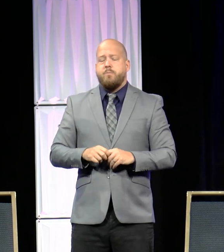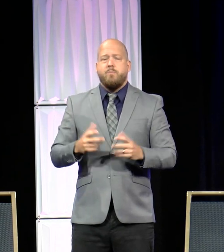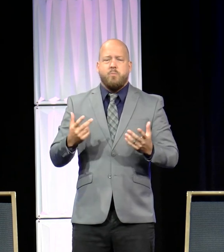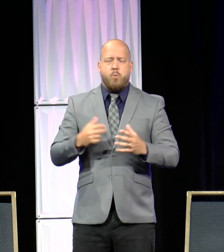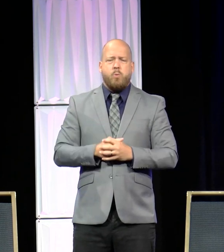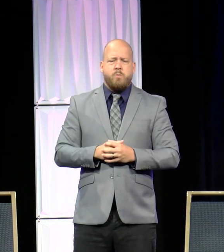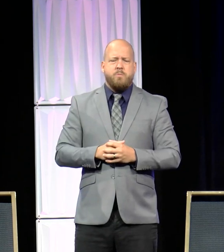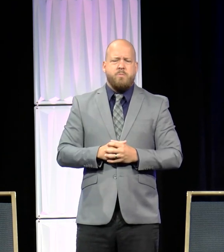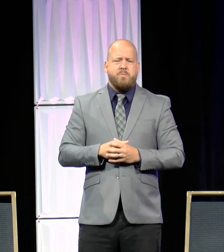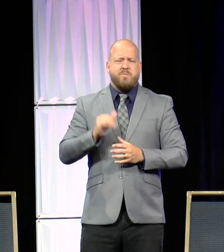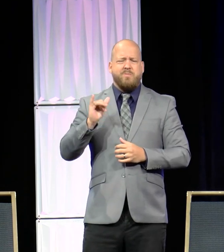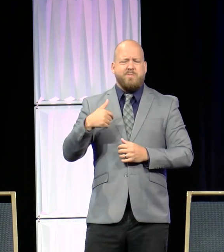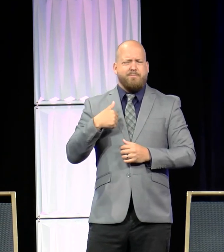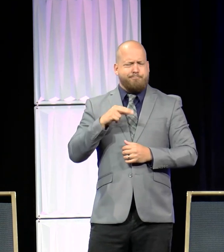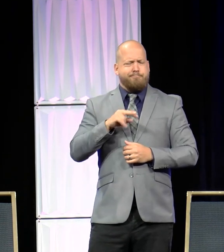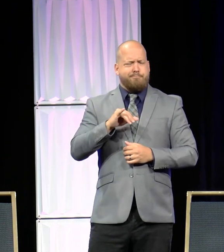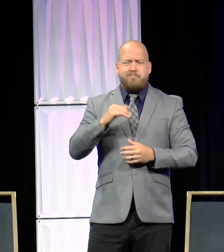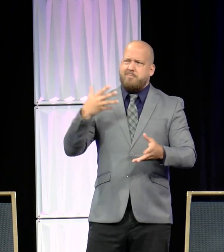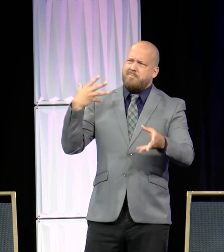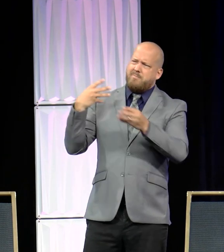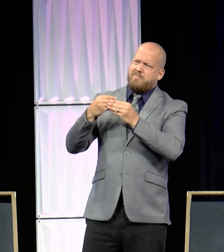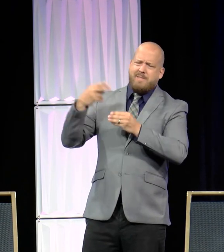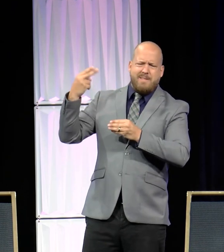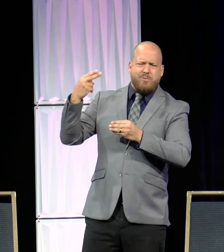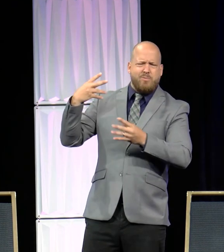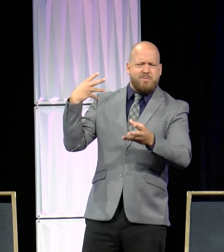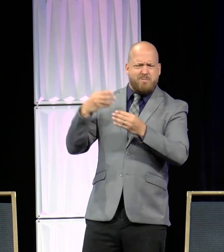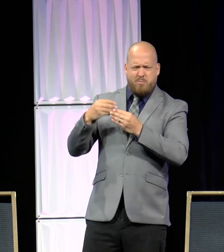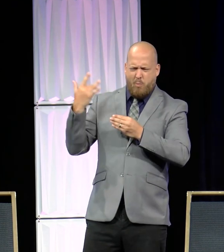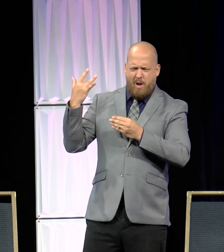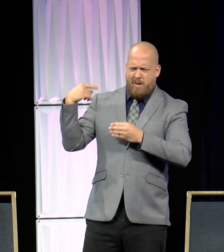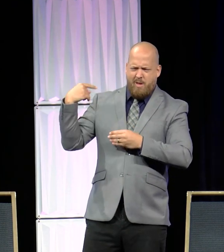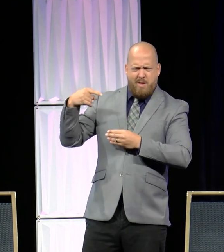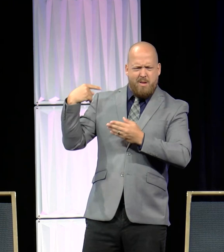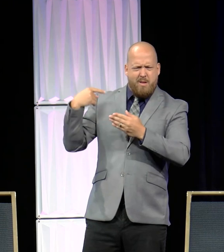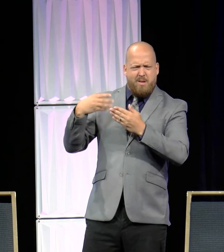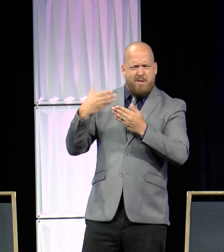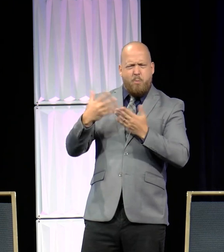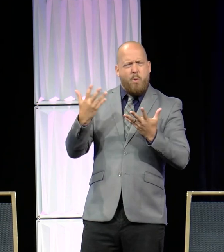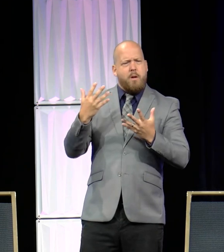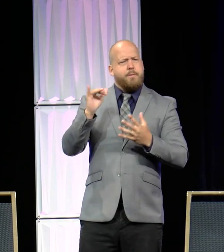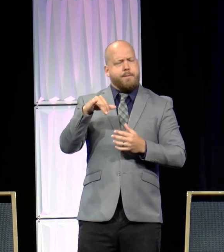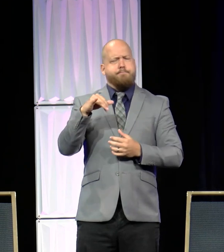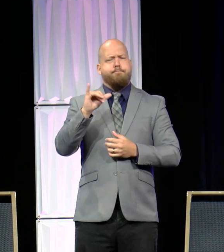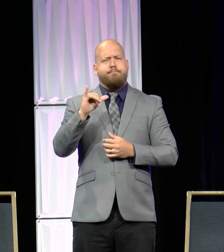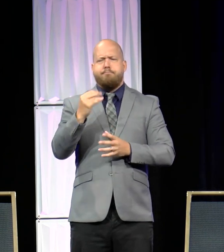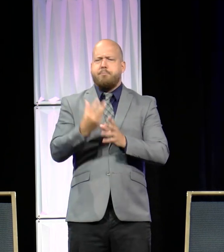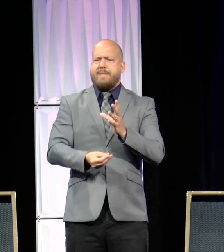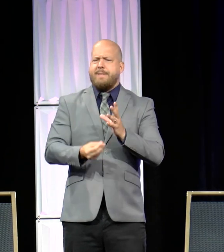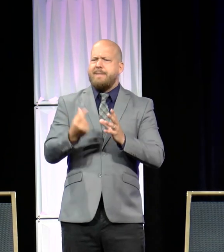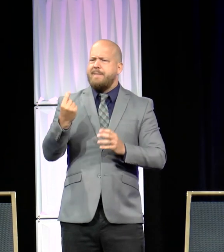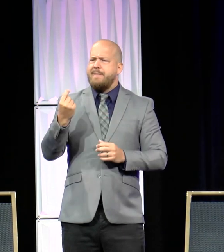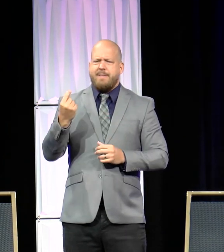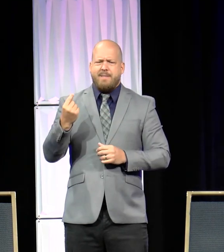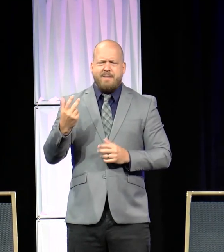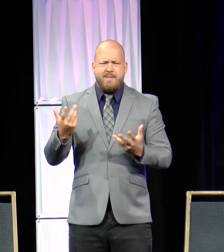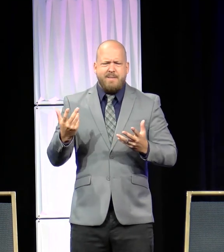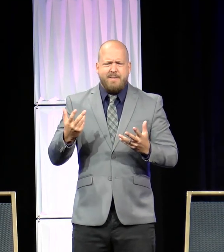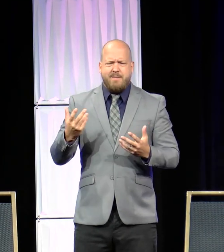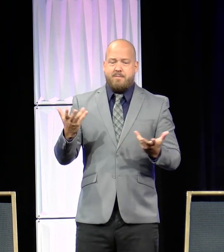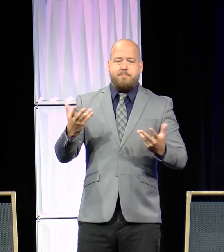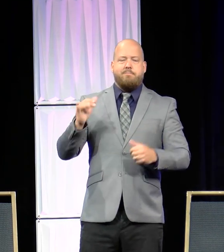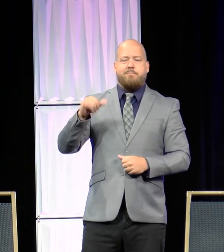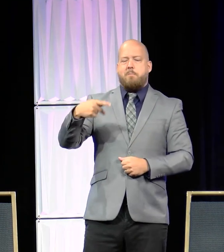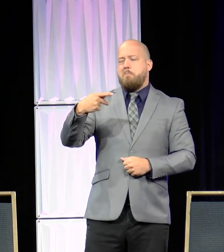what was being left out and was really little space to talk about was the pathology of men. What was